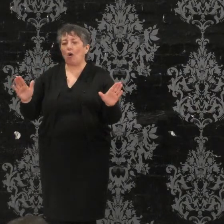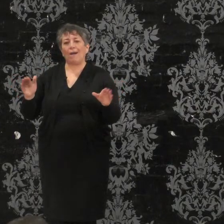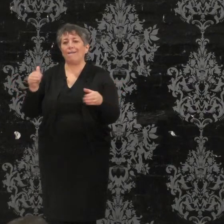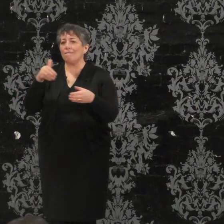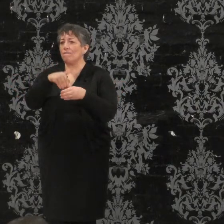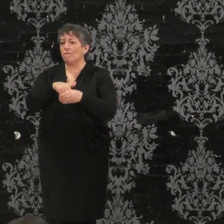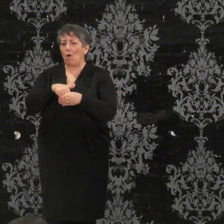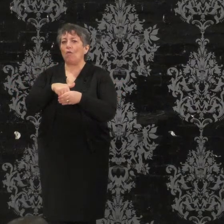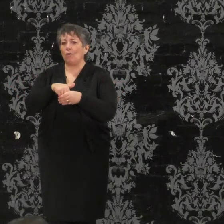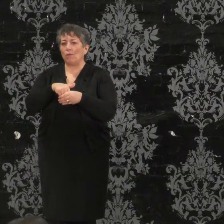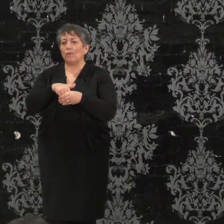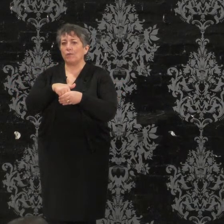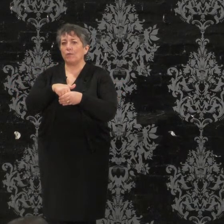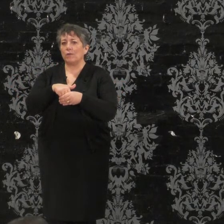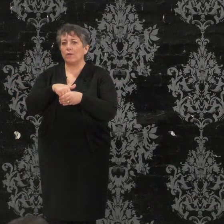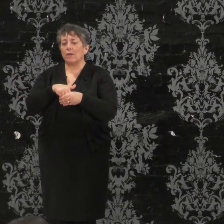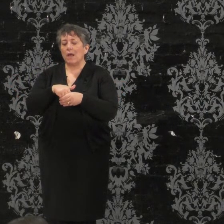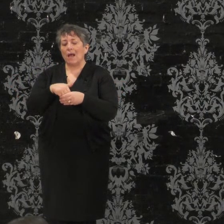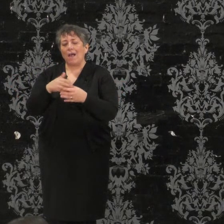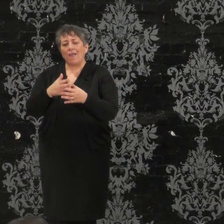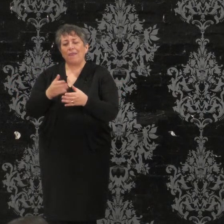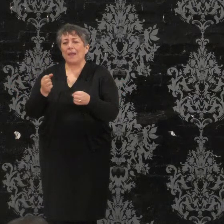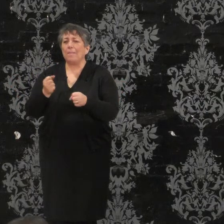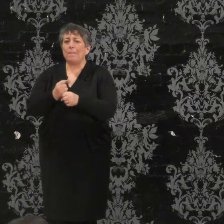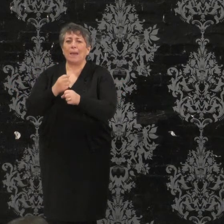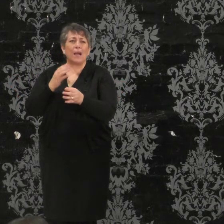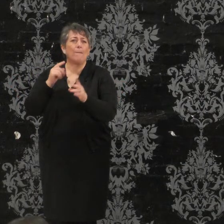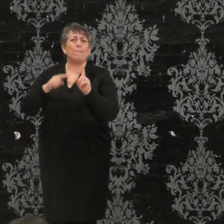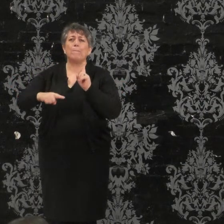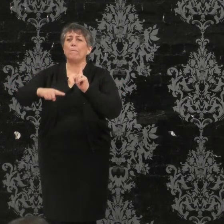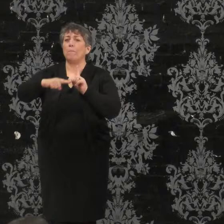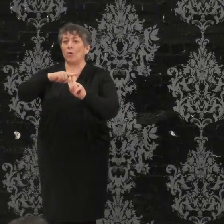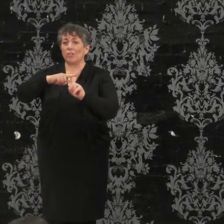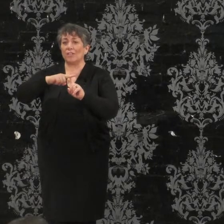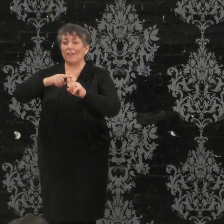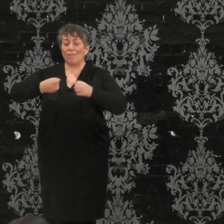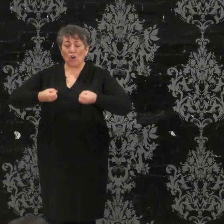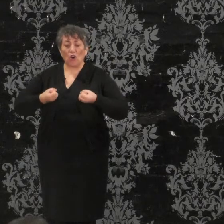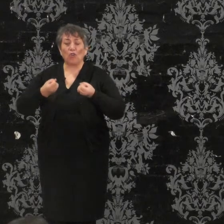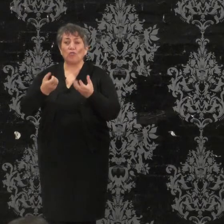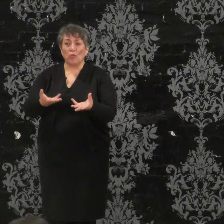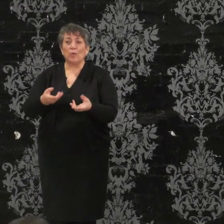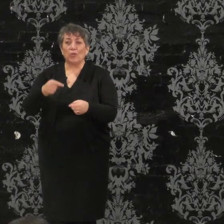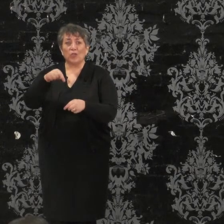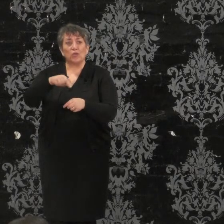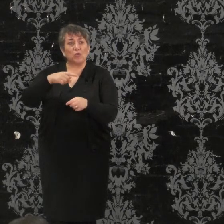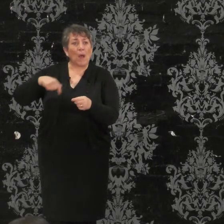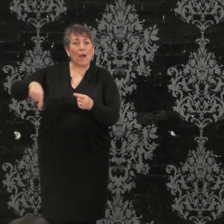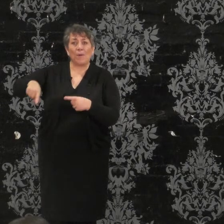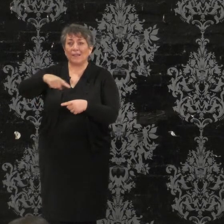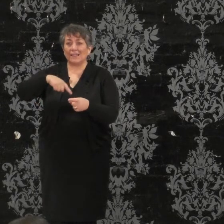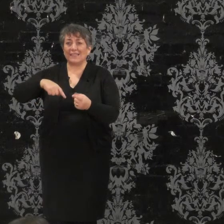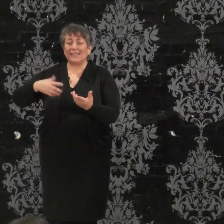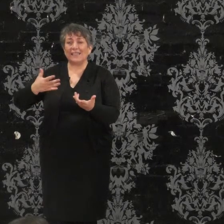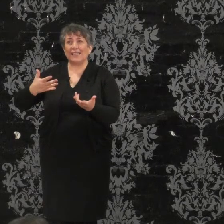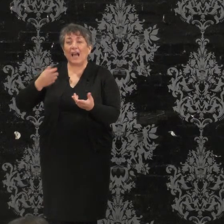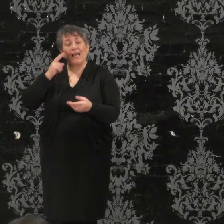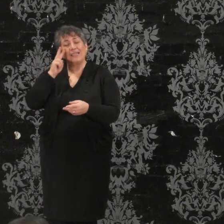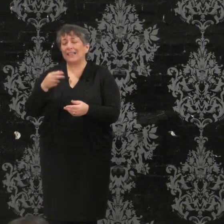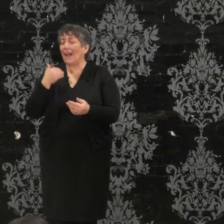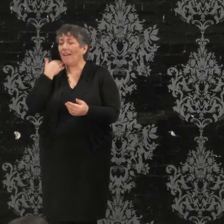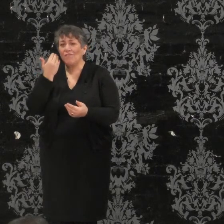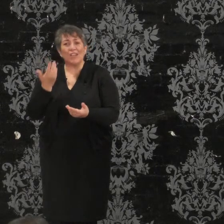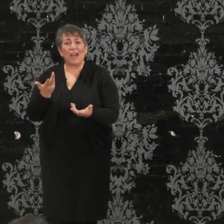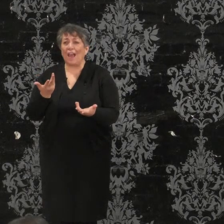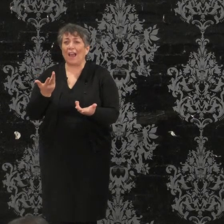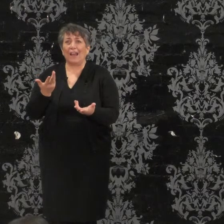massive positive contribution to our city, something I see every day, from powering our creative economy